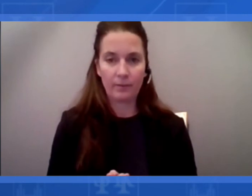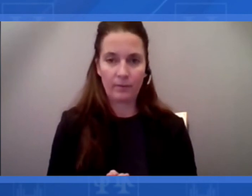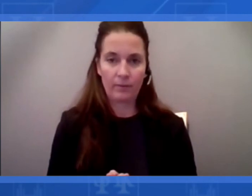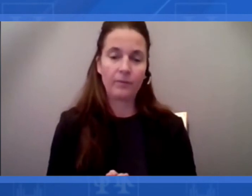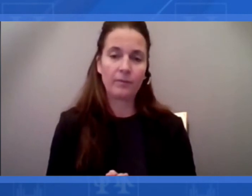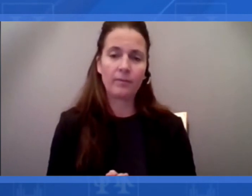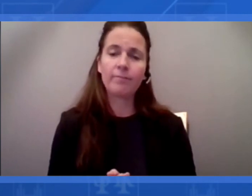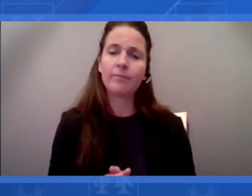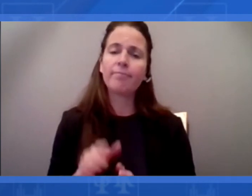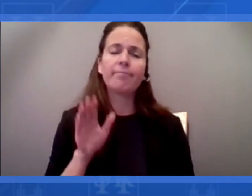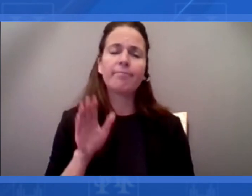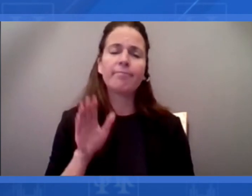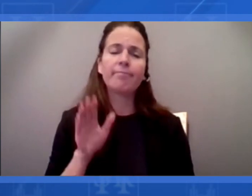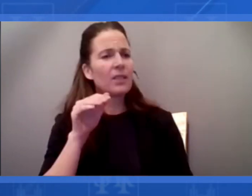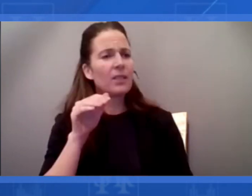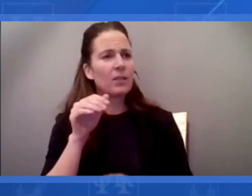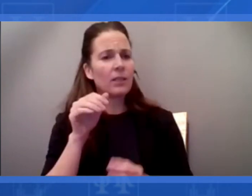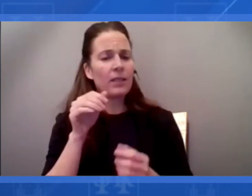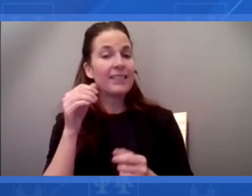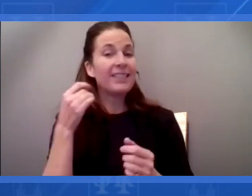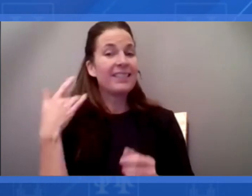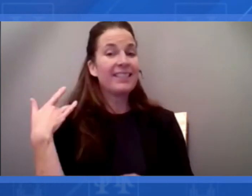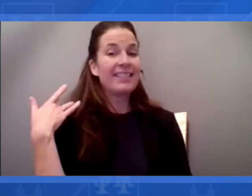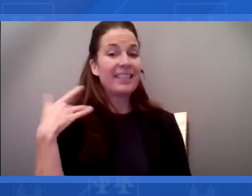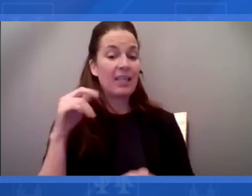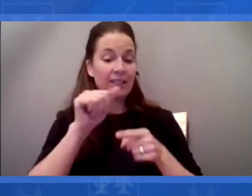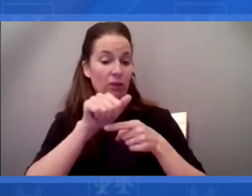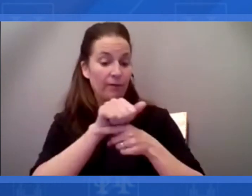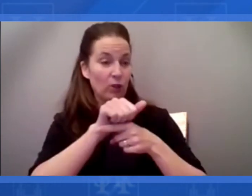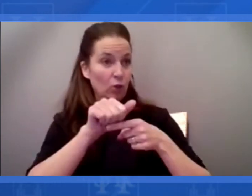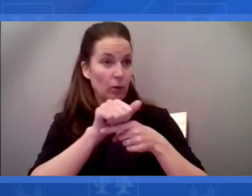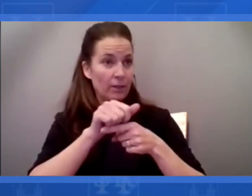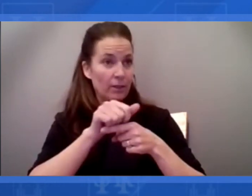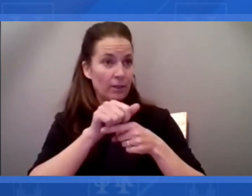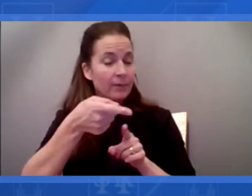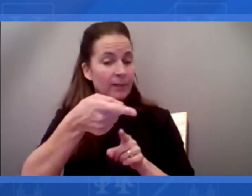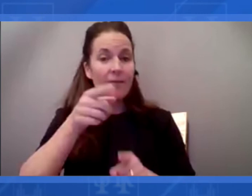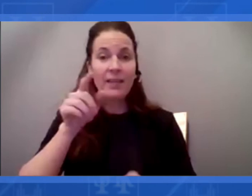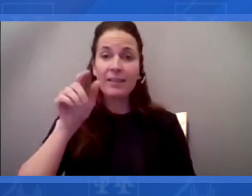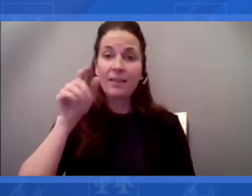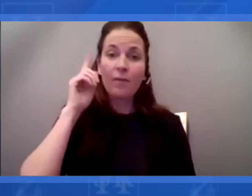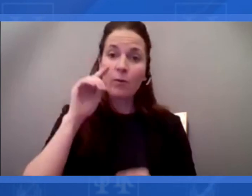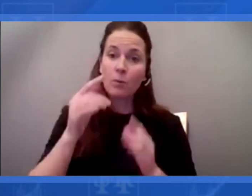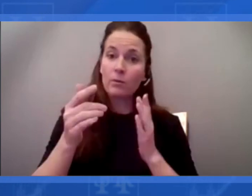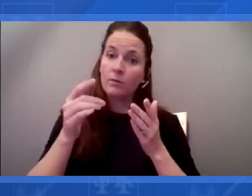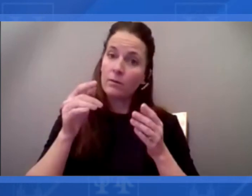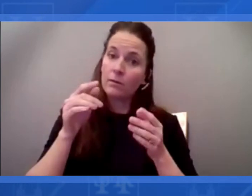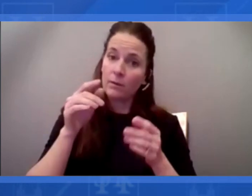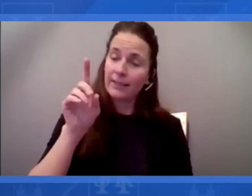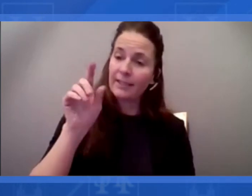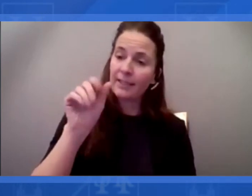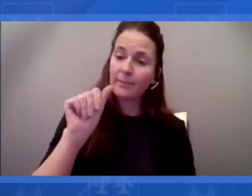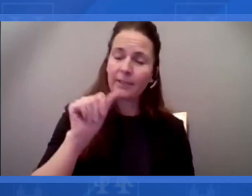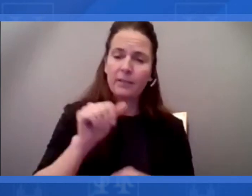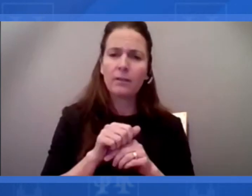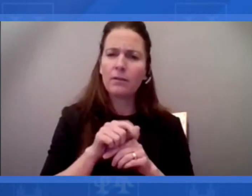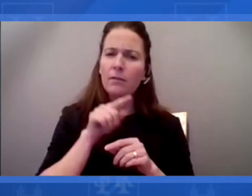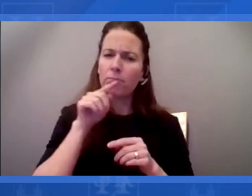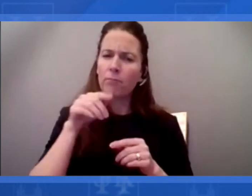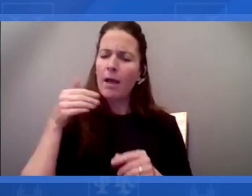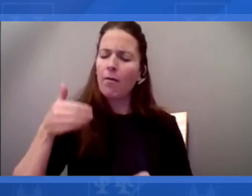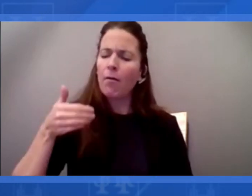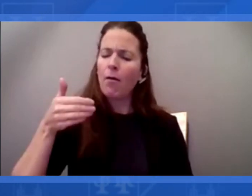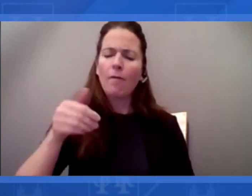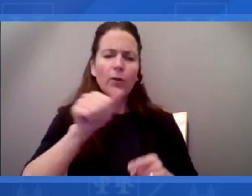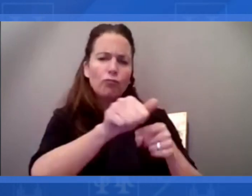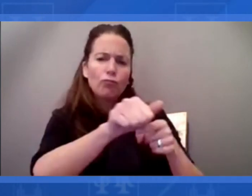sensitivity training to assist those with disabilities, always keeping in mind that there are visible and invisible